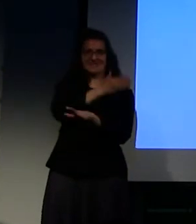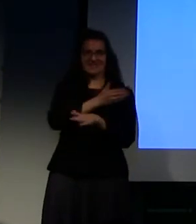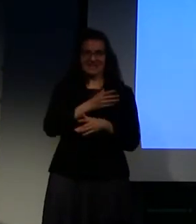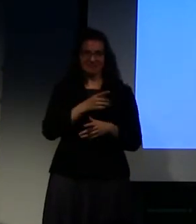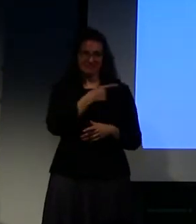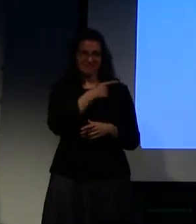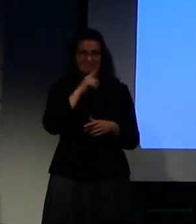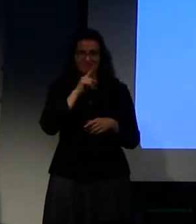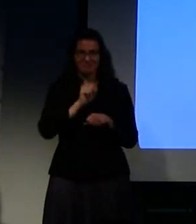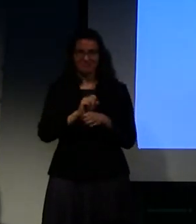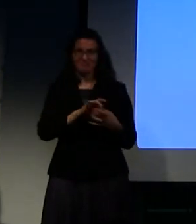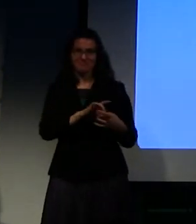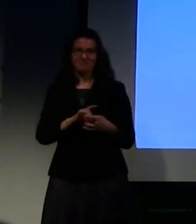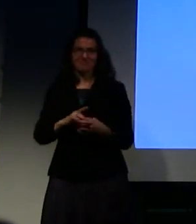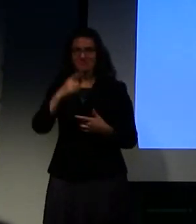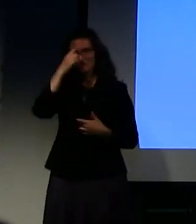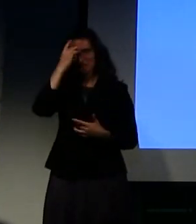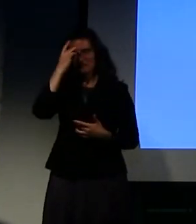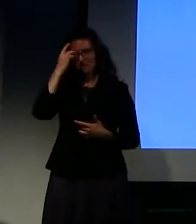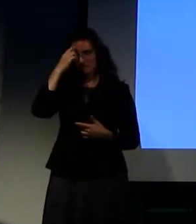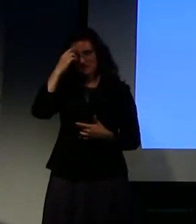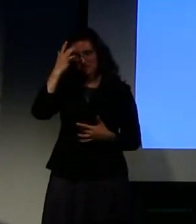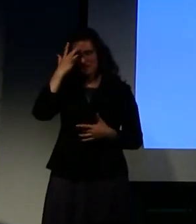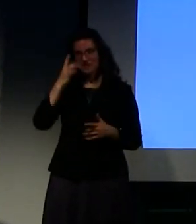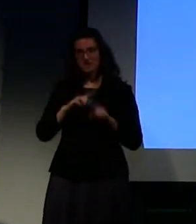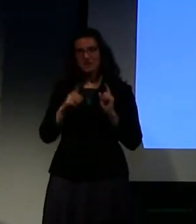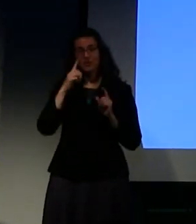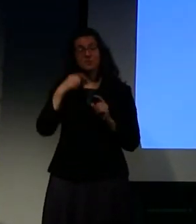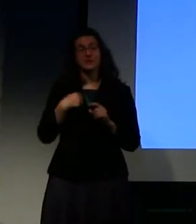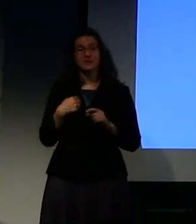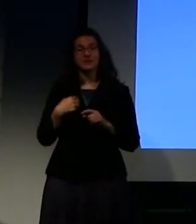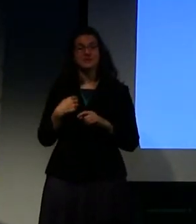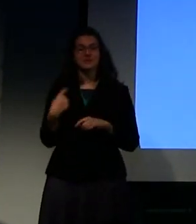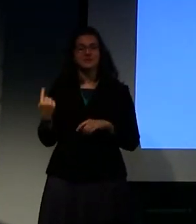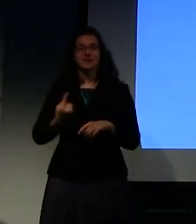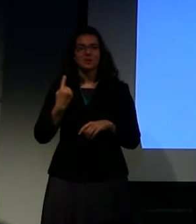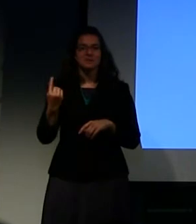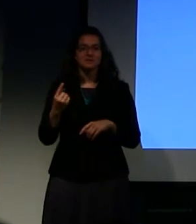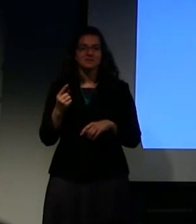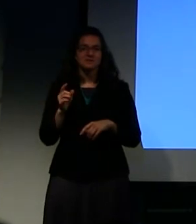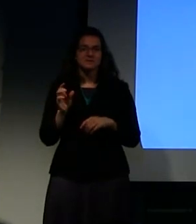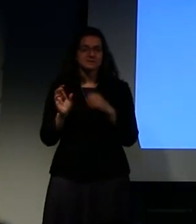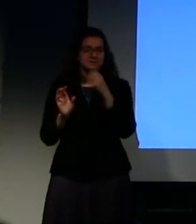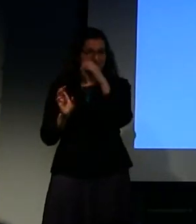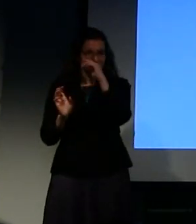some way. But for me, it's always been that conscious.